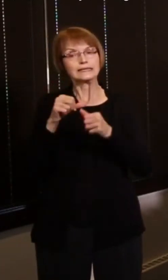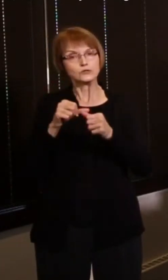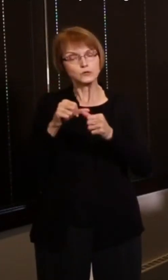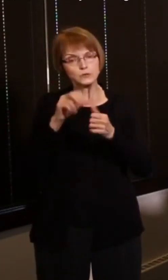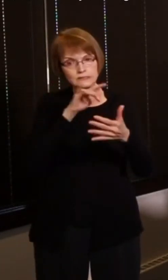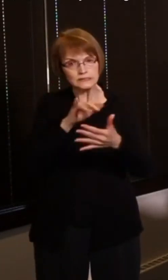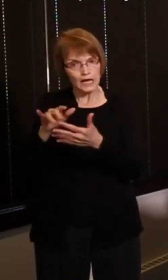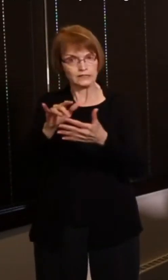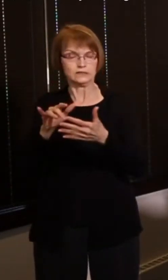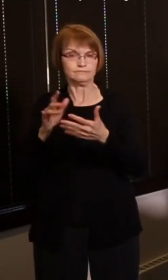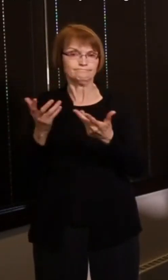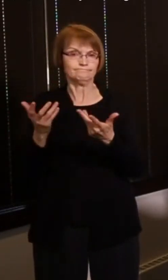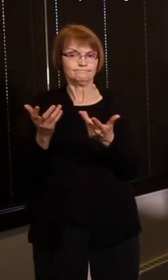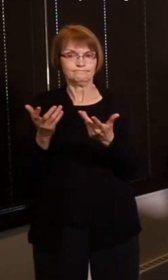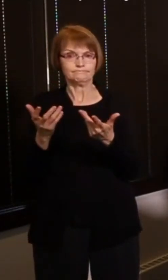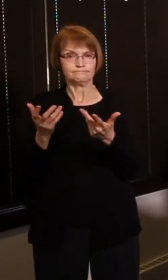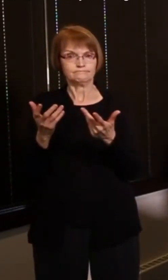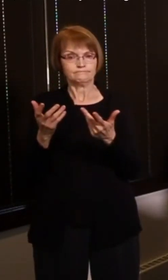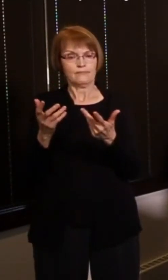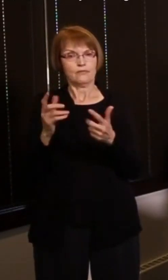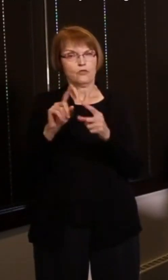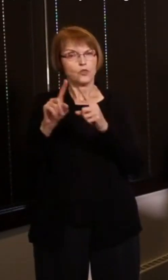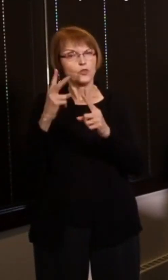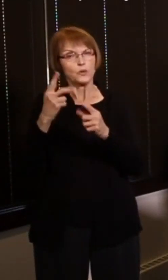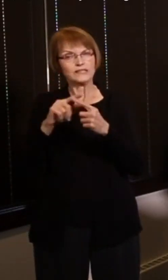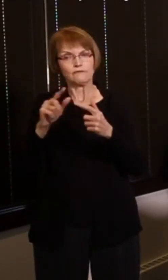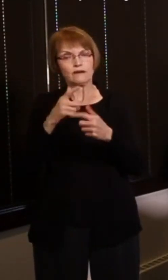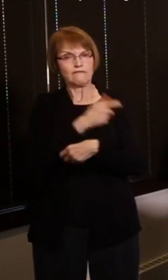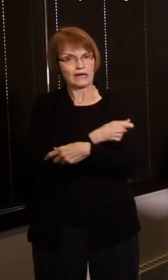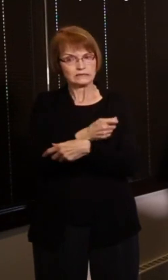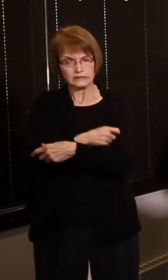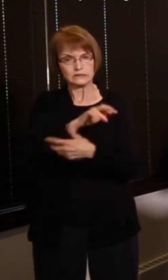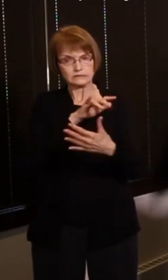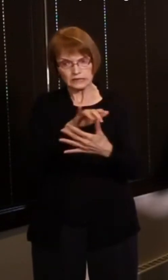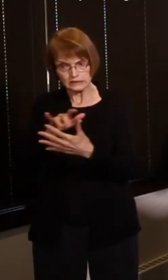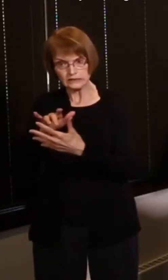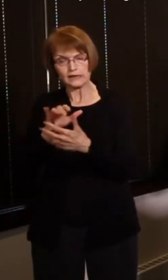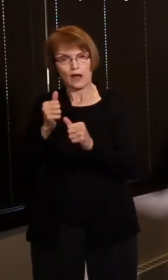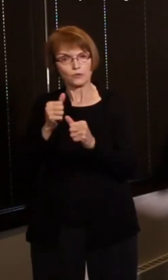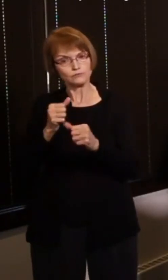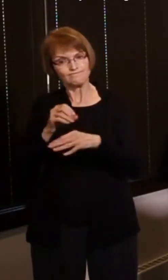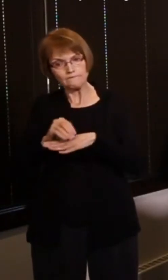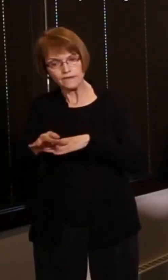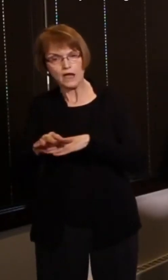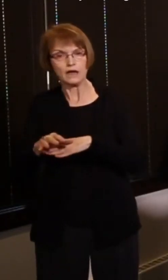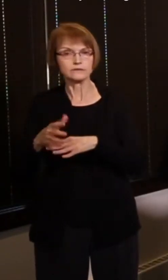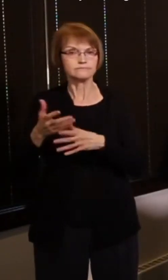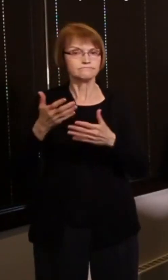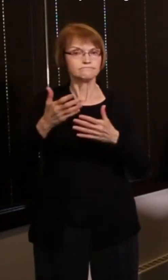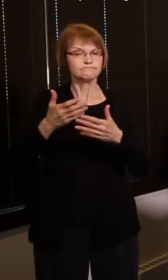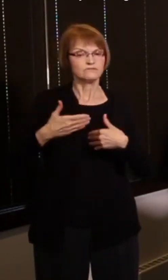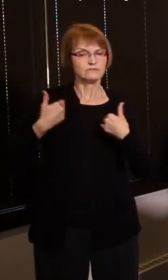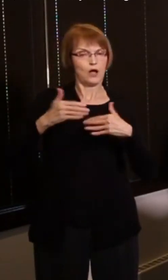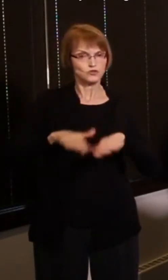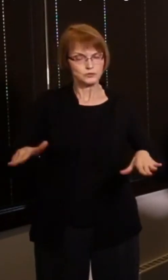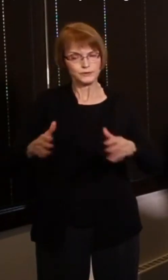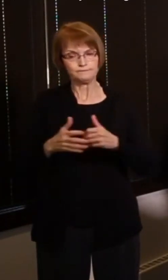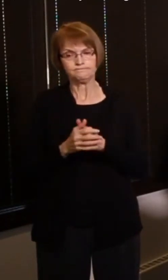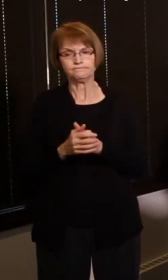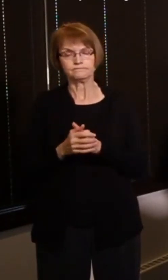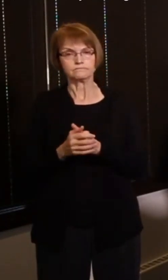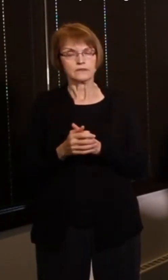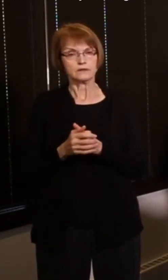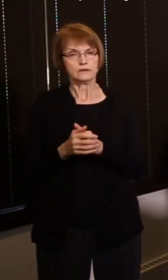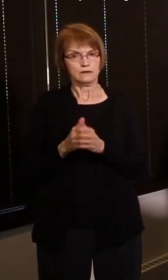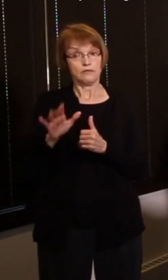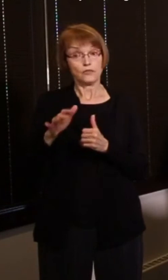all three of the different vaccines that are now available, so the Pfizer, Moderna, and the Johnson & Johnson. Those trials